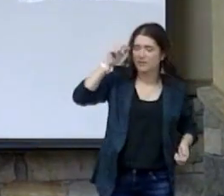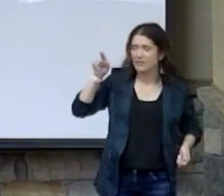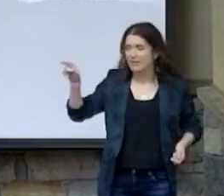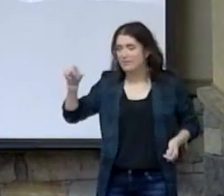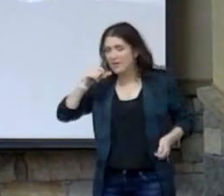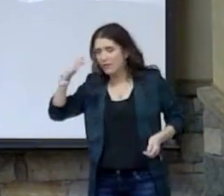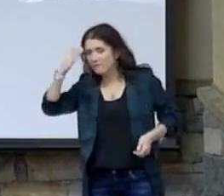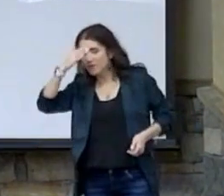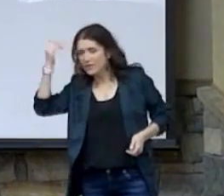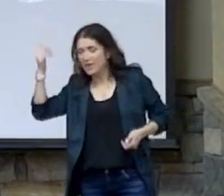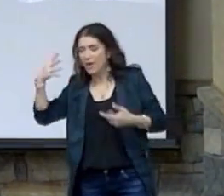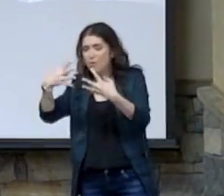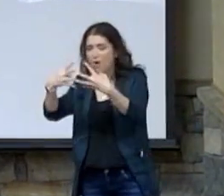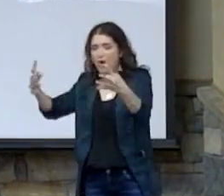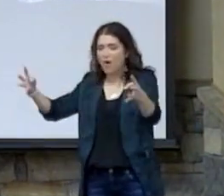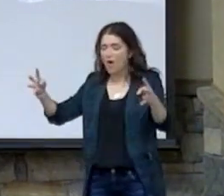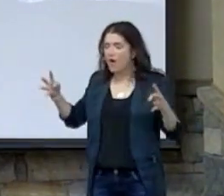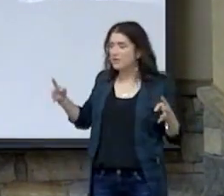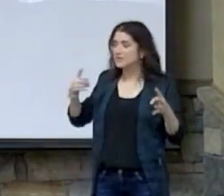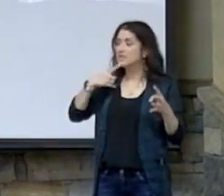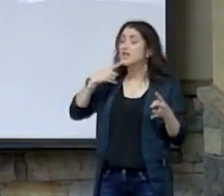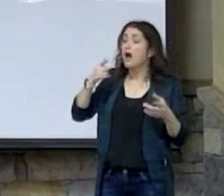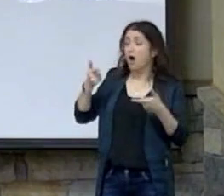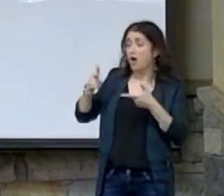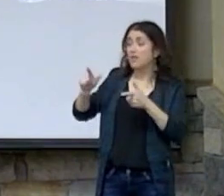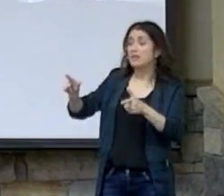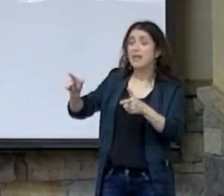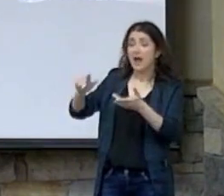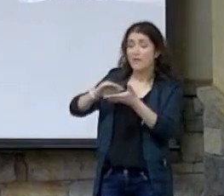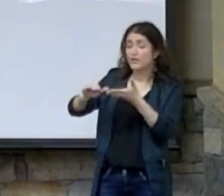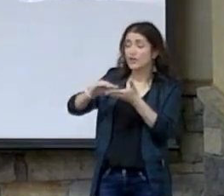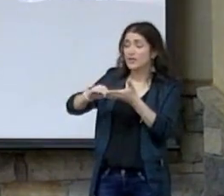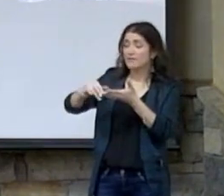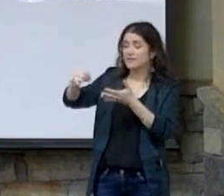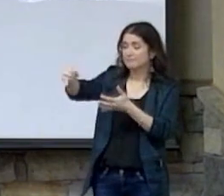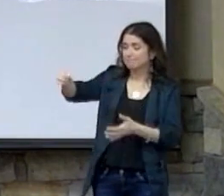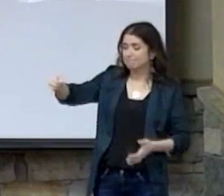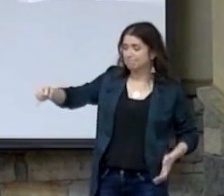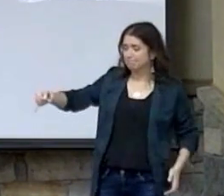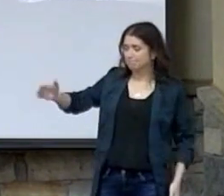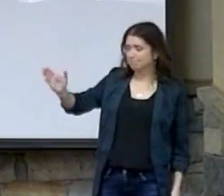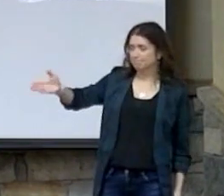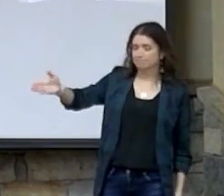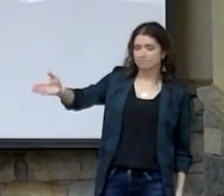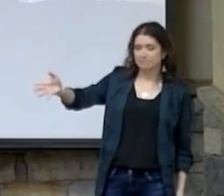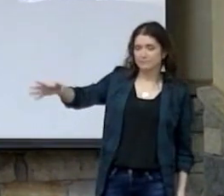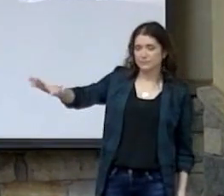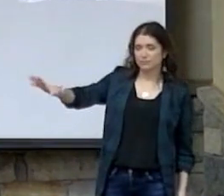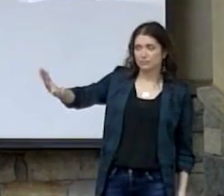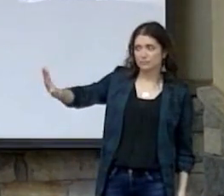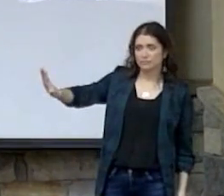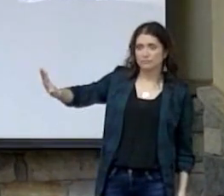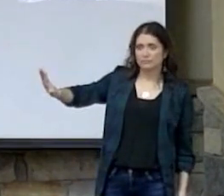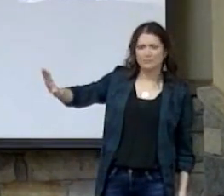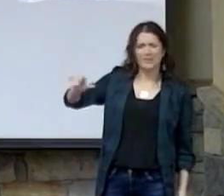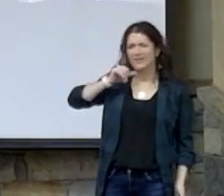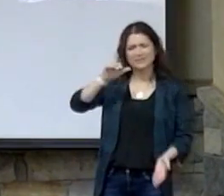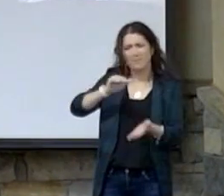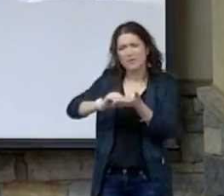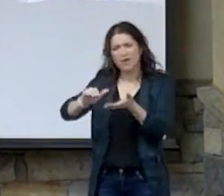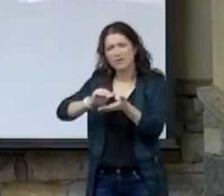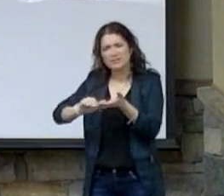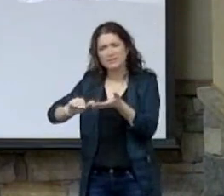we'll put walls up that'll say, we'll allow forgiveness to this certain point, but you see, that's not pardoning. That's not what forgiveness